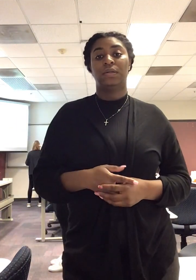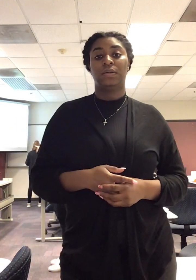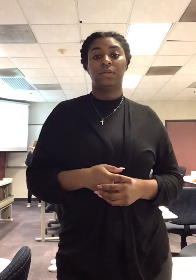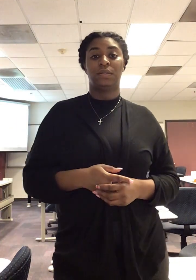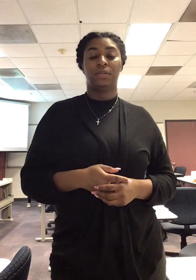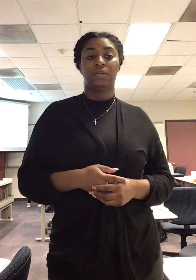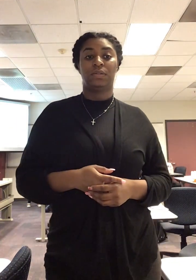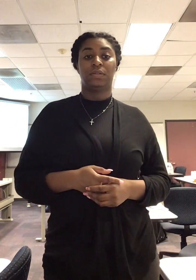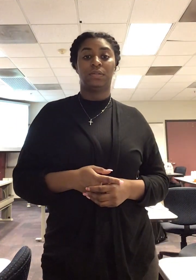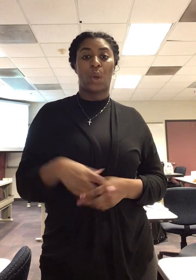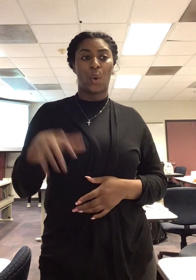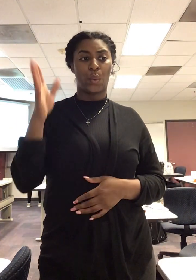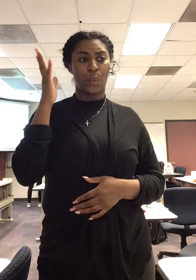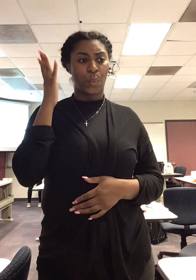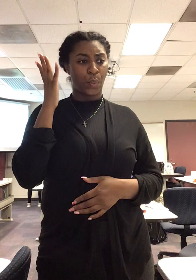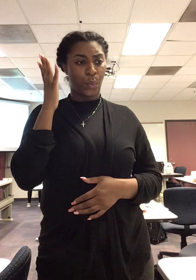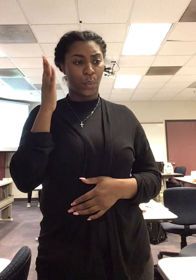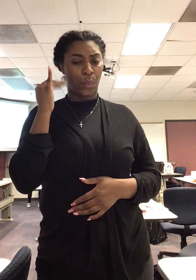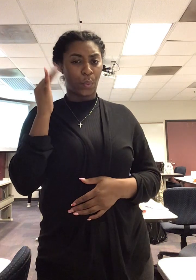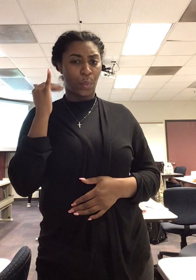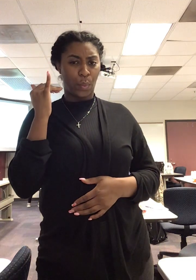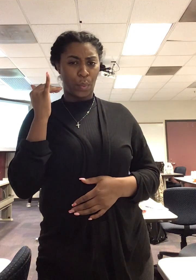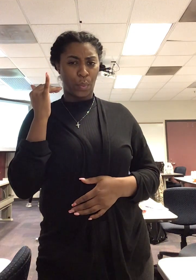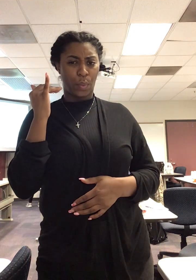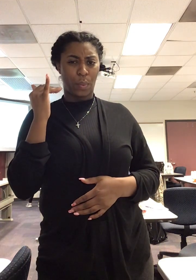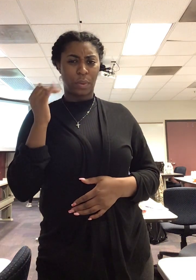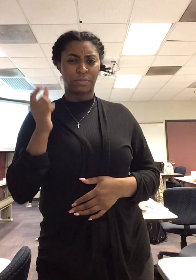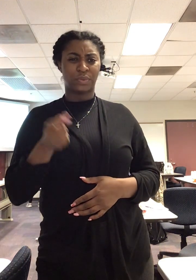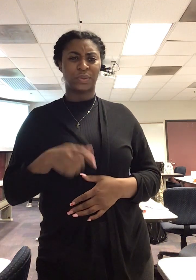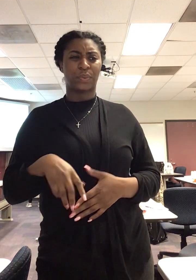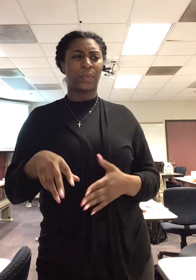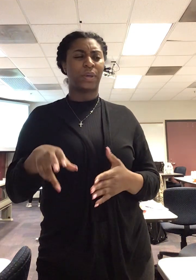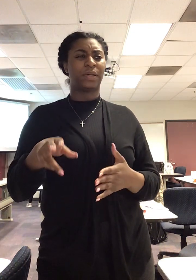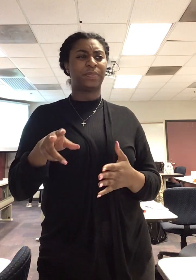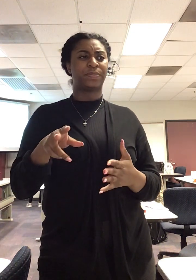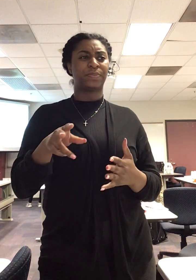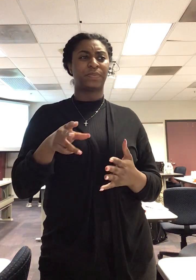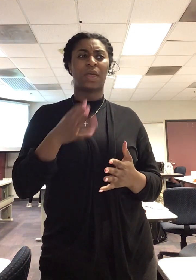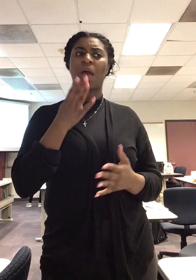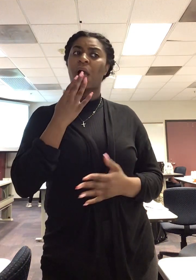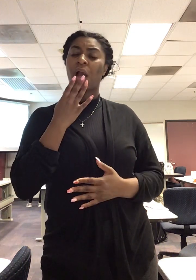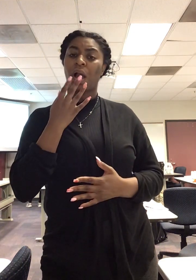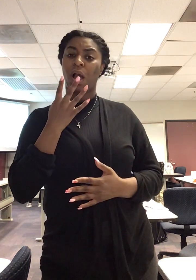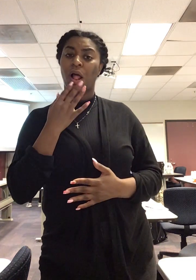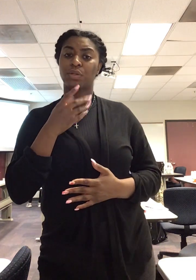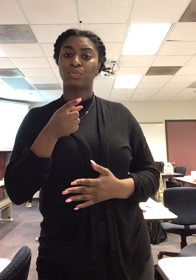Why do you think we colored our portrait of George Washington red or blue in your thoughtful logs? When you look at your thoughtful logs,